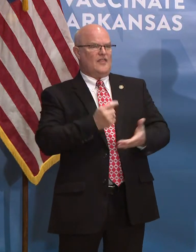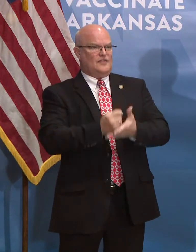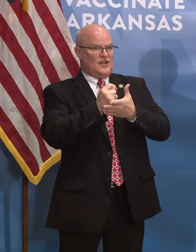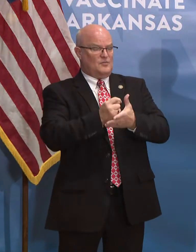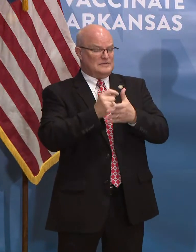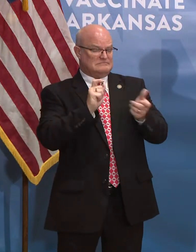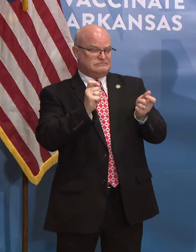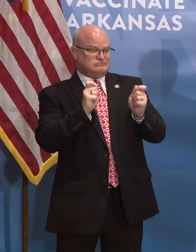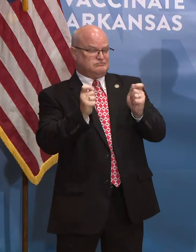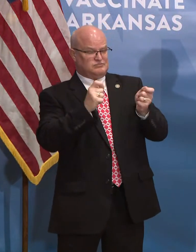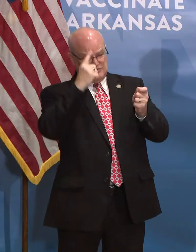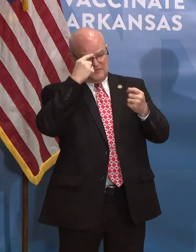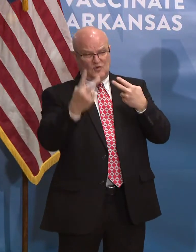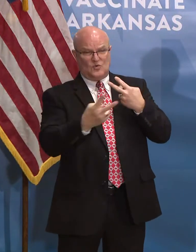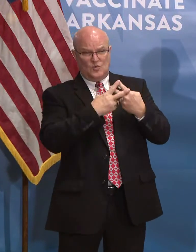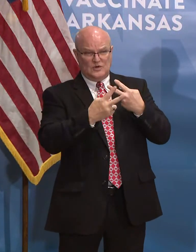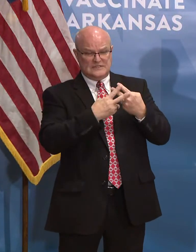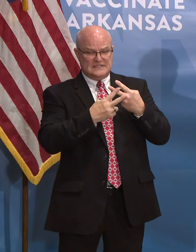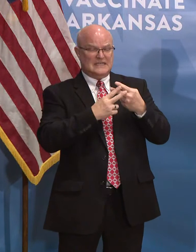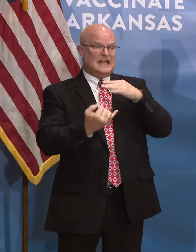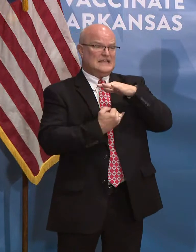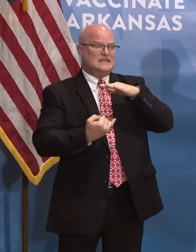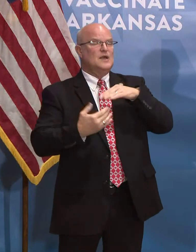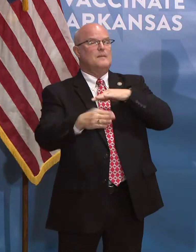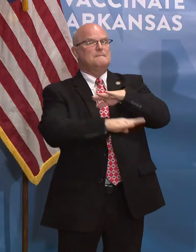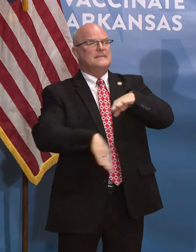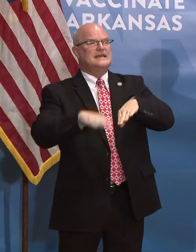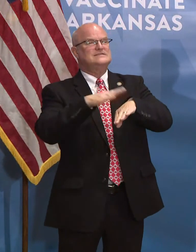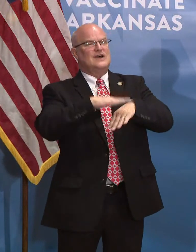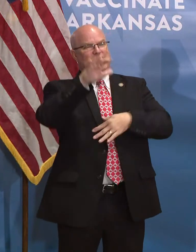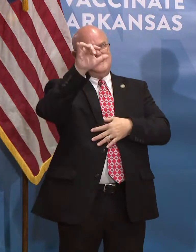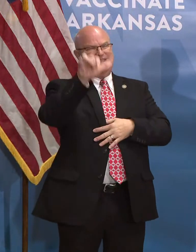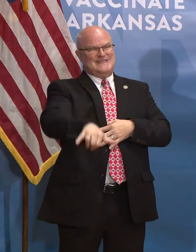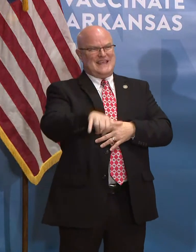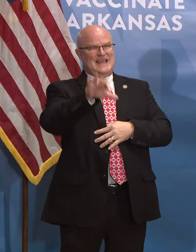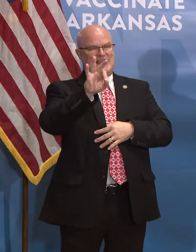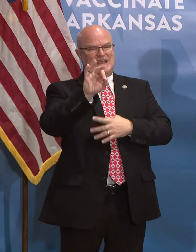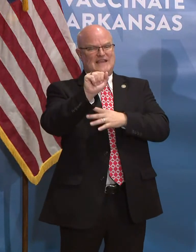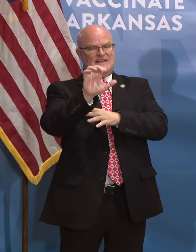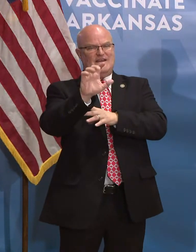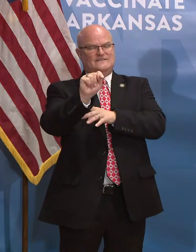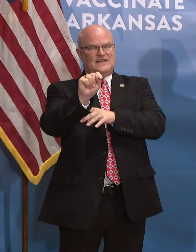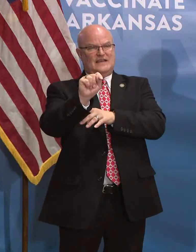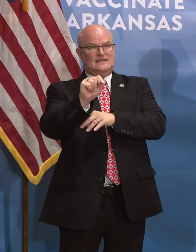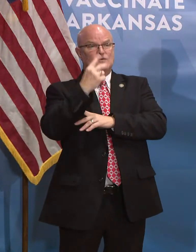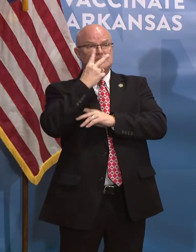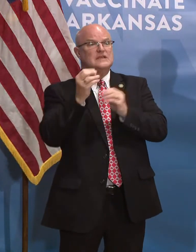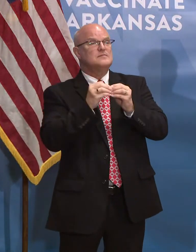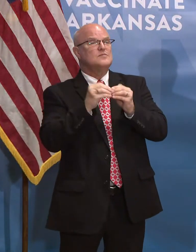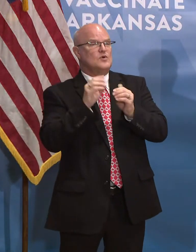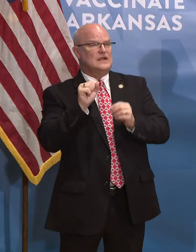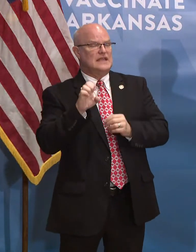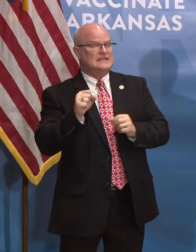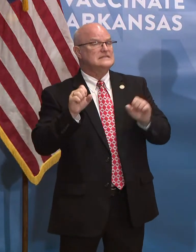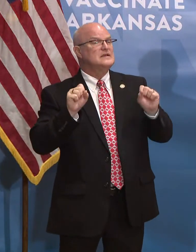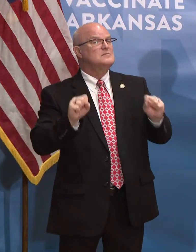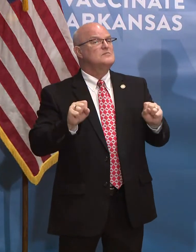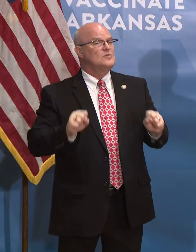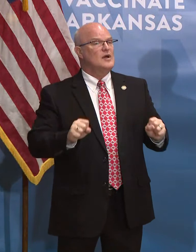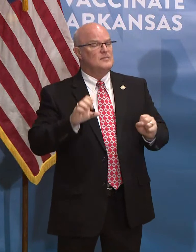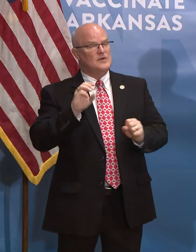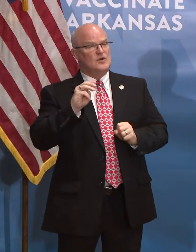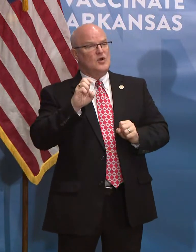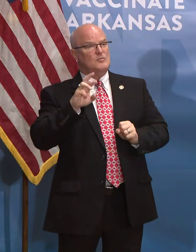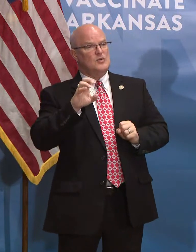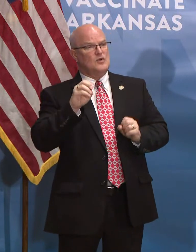our recommendations for quarantine and isolation based on that fact that we're seeing more cases, and it is probably